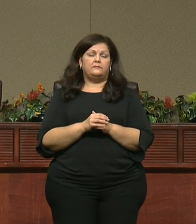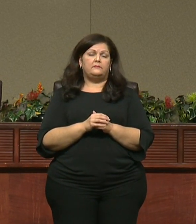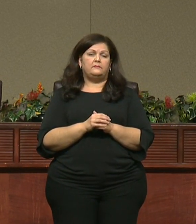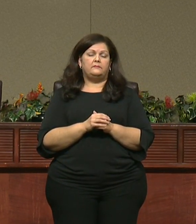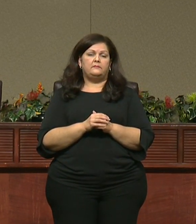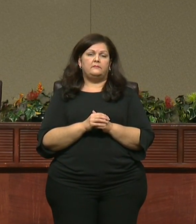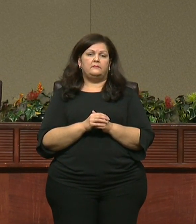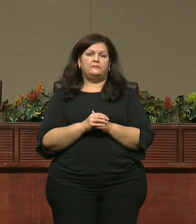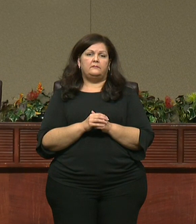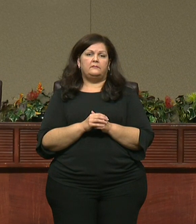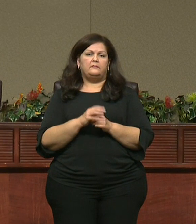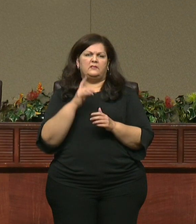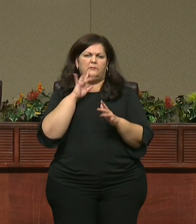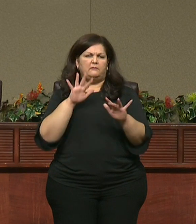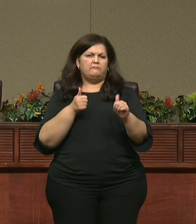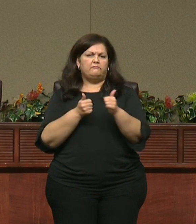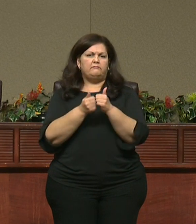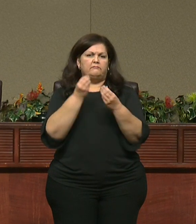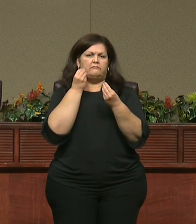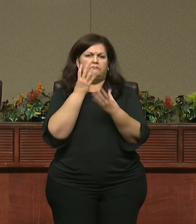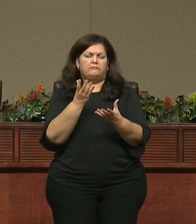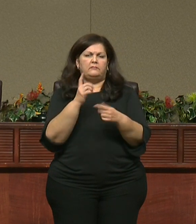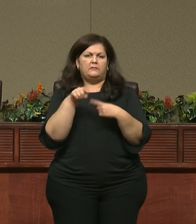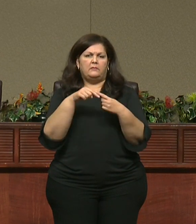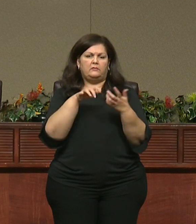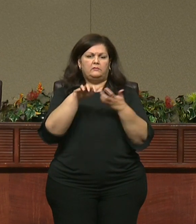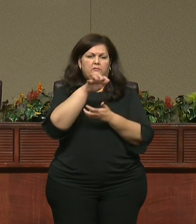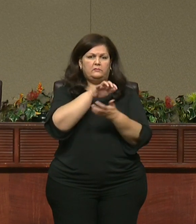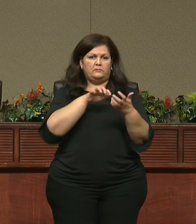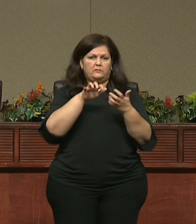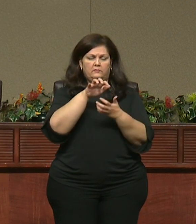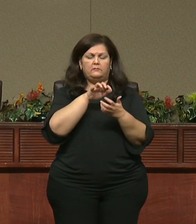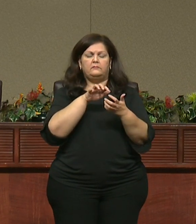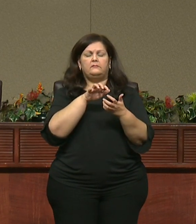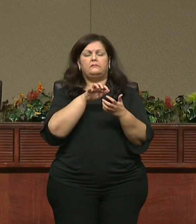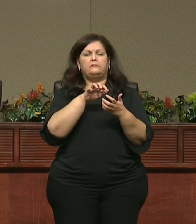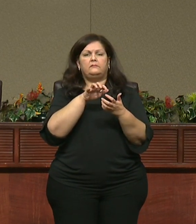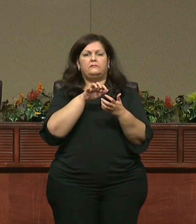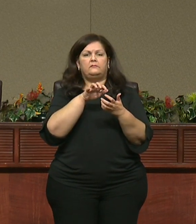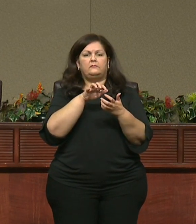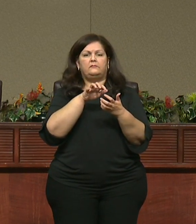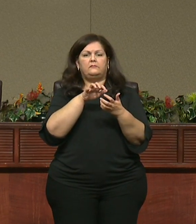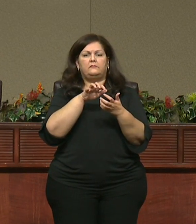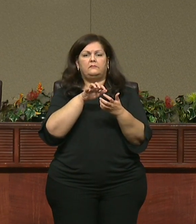you a bit of an update regarding the tropical storm